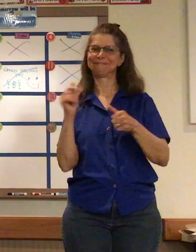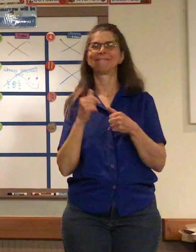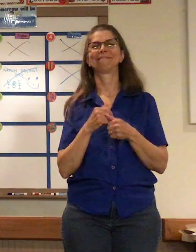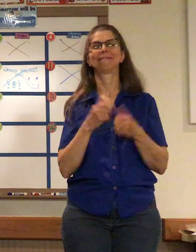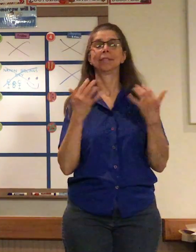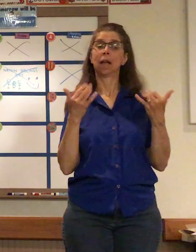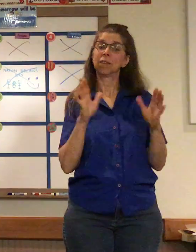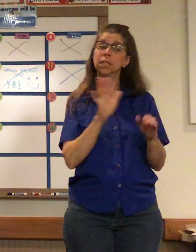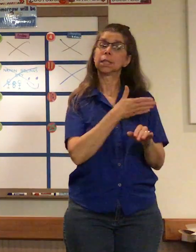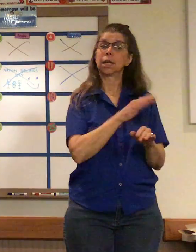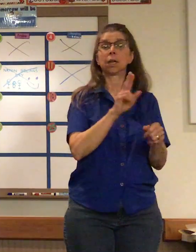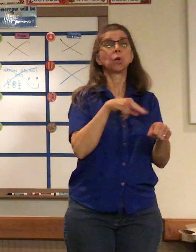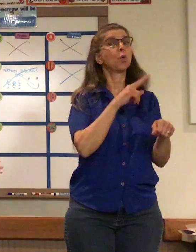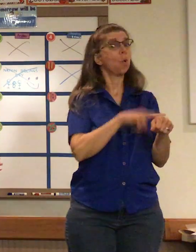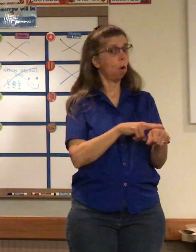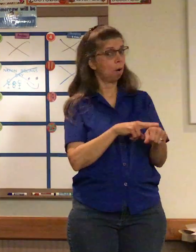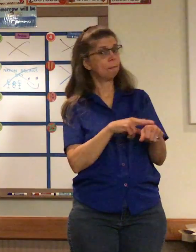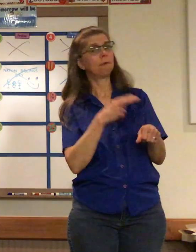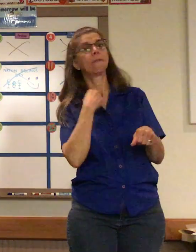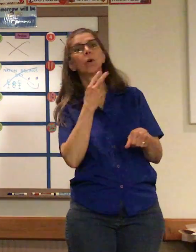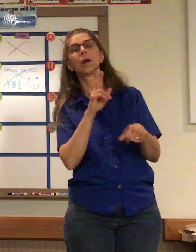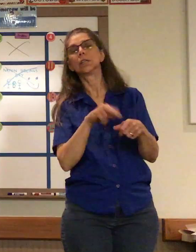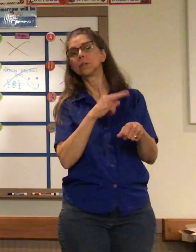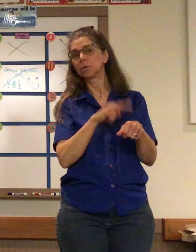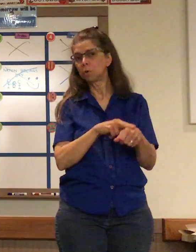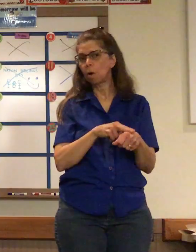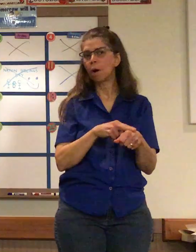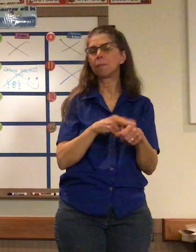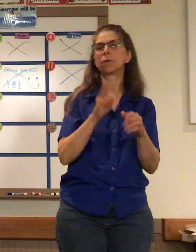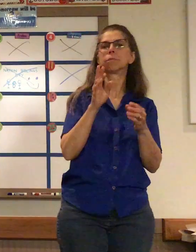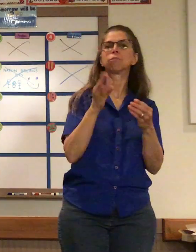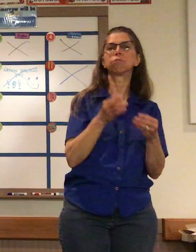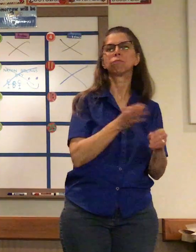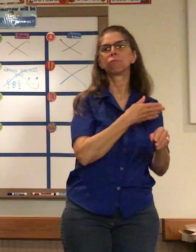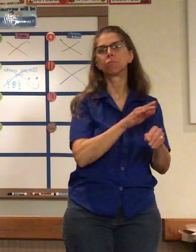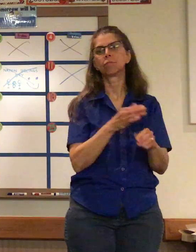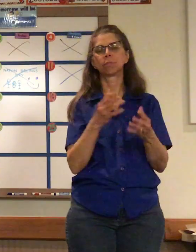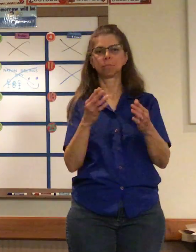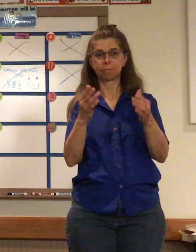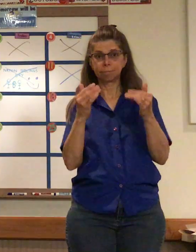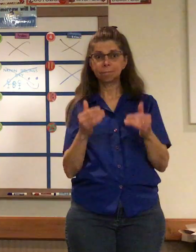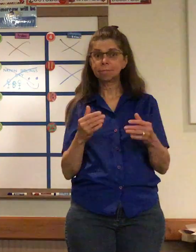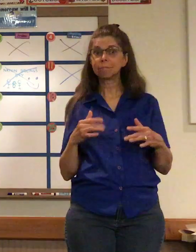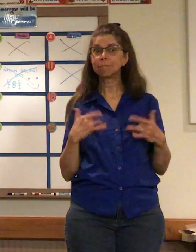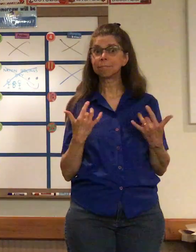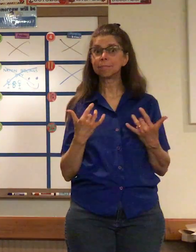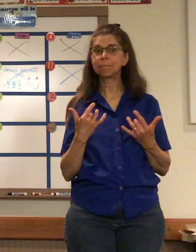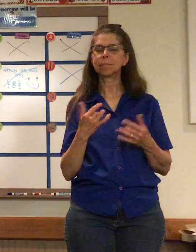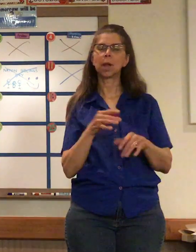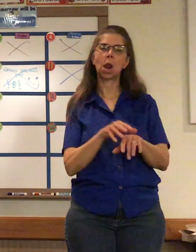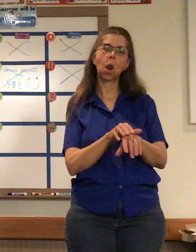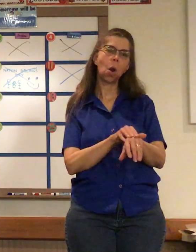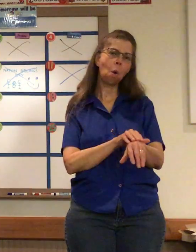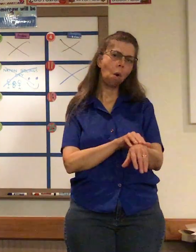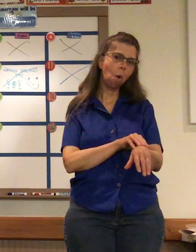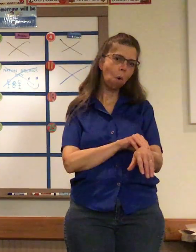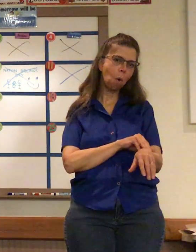song at a regular tempo and a regular volume. Now we're going to sing our song